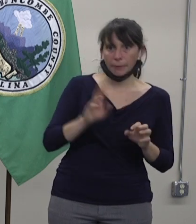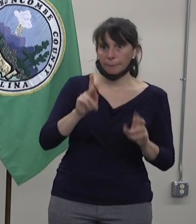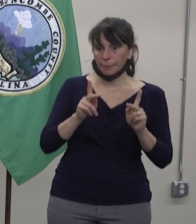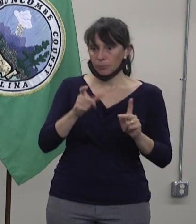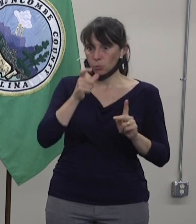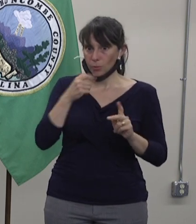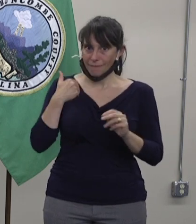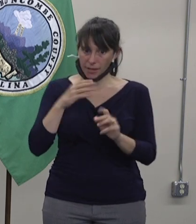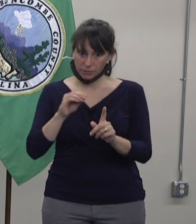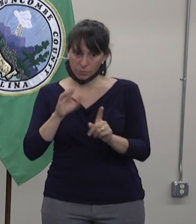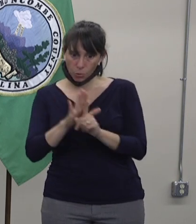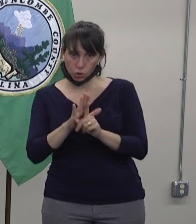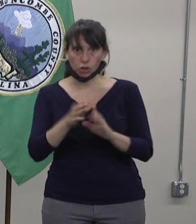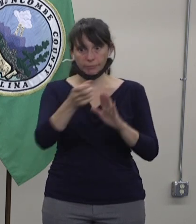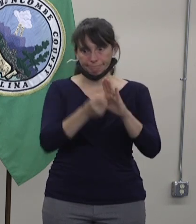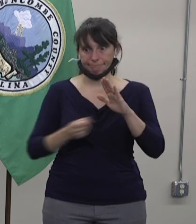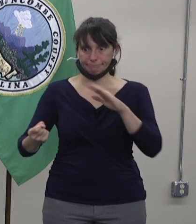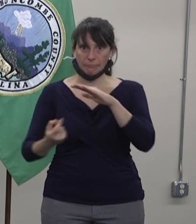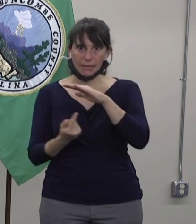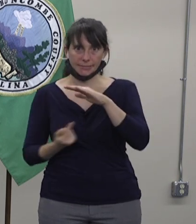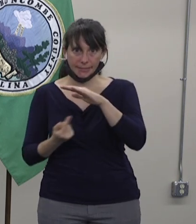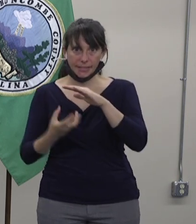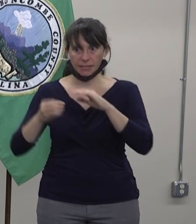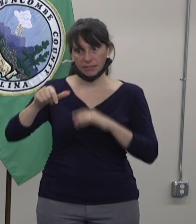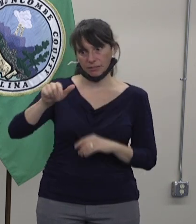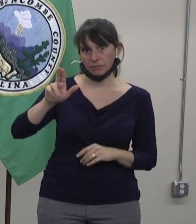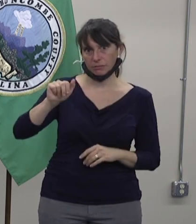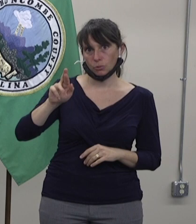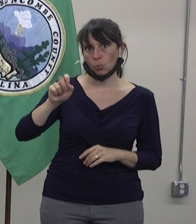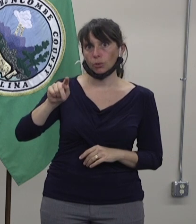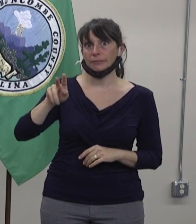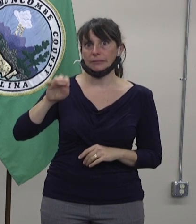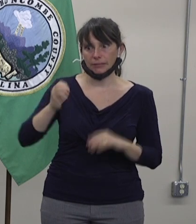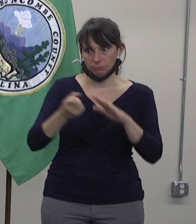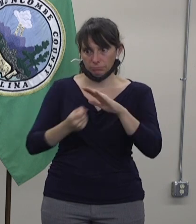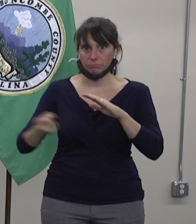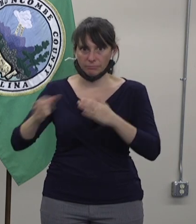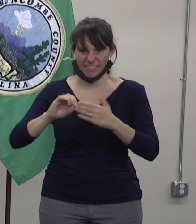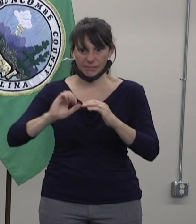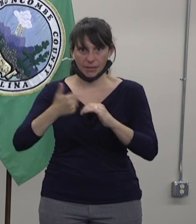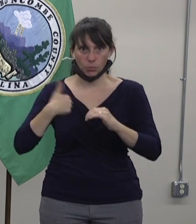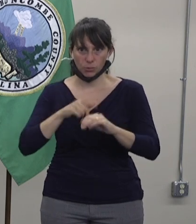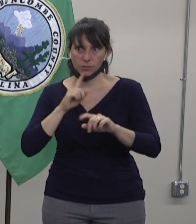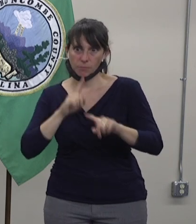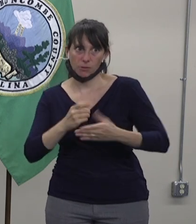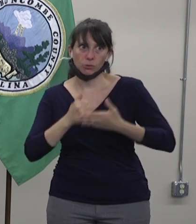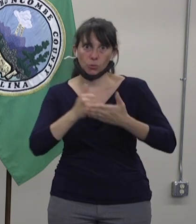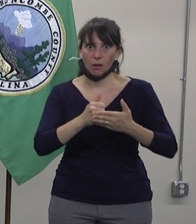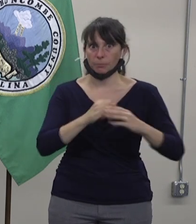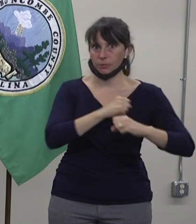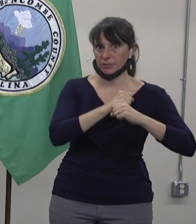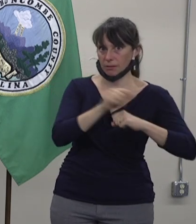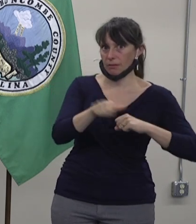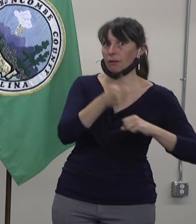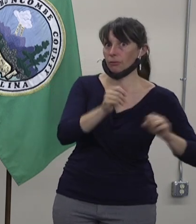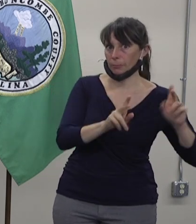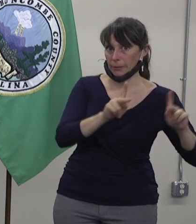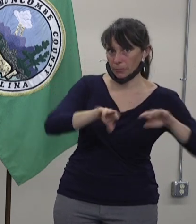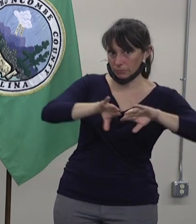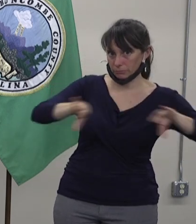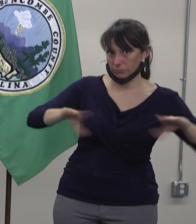and quarantining them so that others in our community are not exposed. We protect our